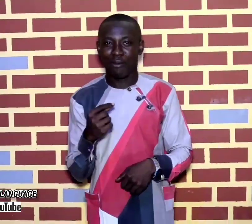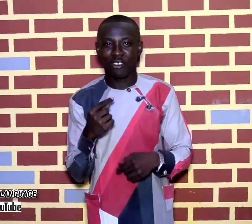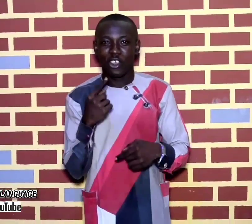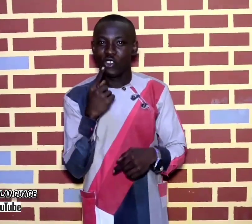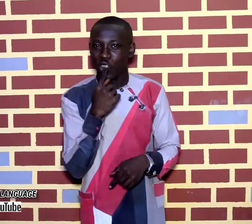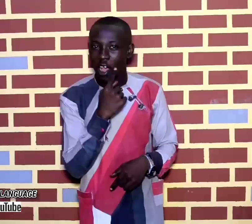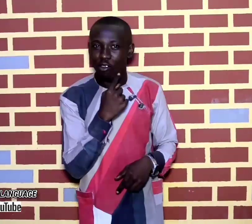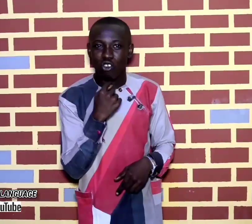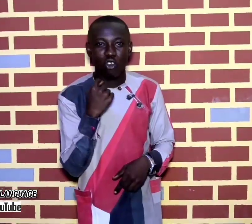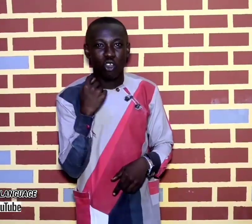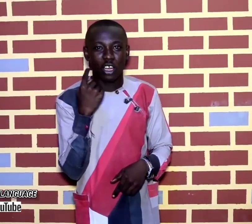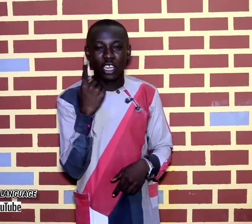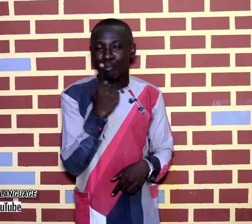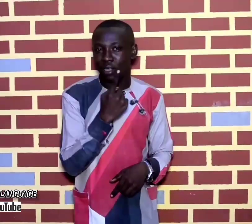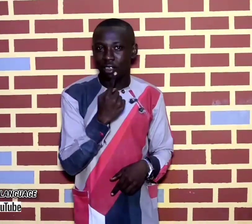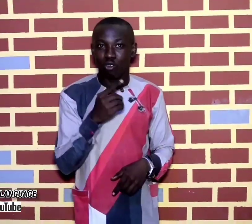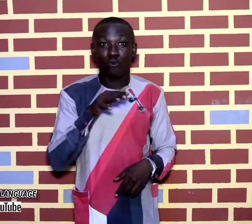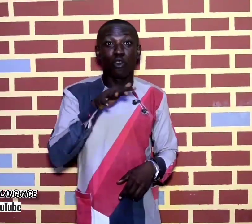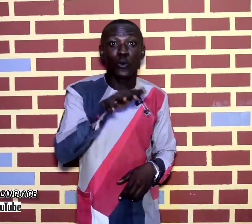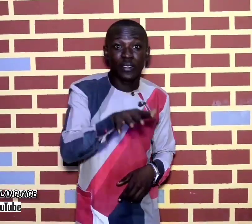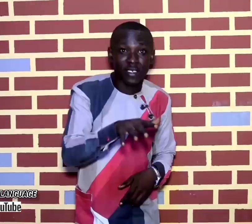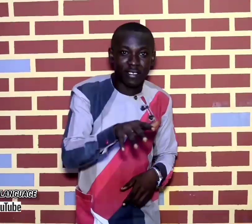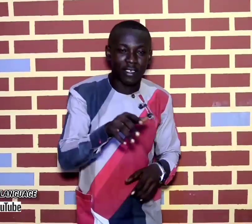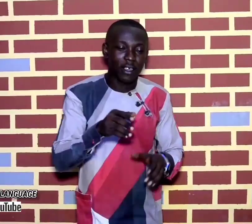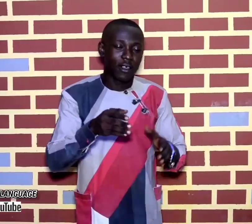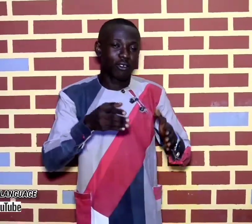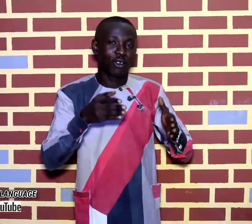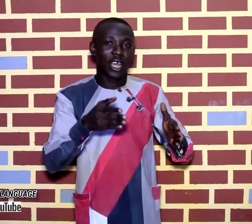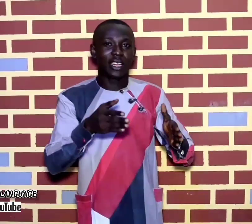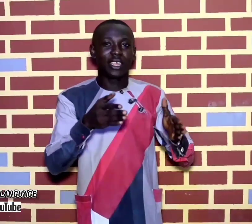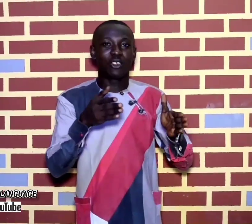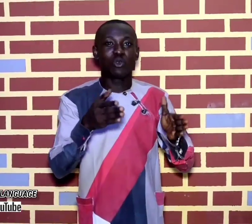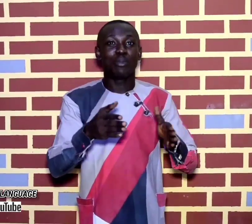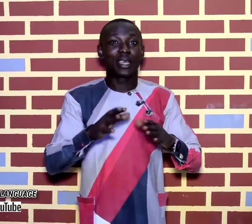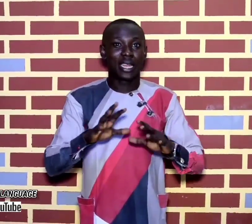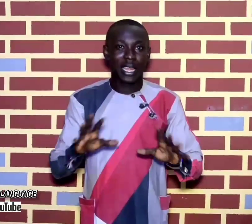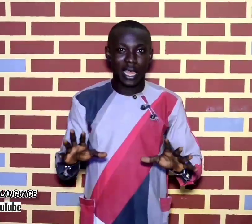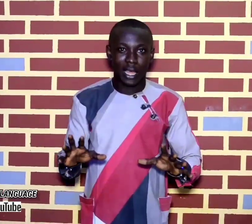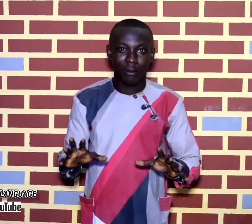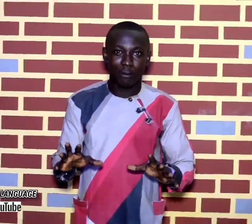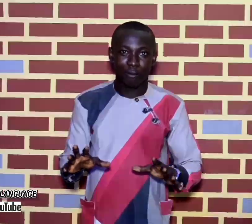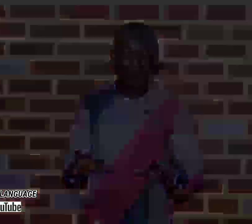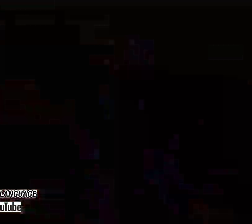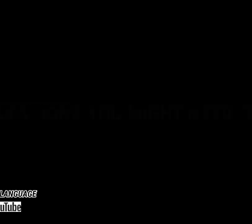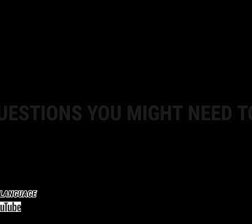Sometimes you have to show your lip reading to flow with it so that it will be clear.